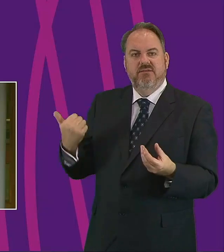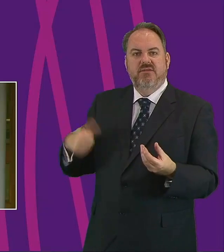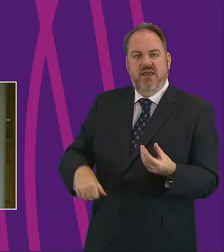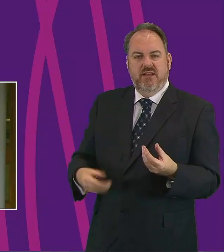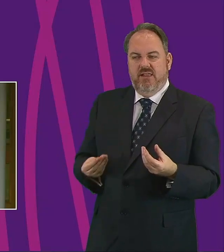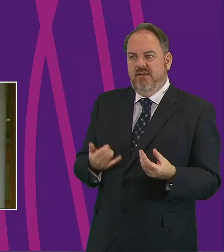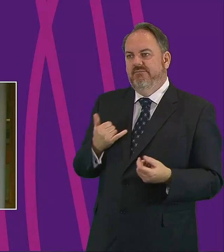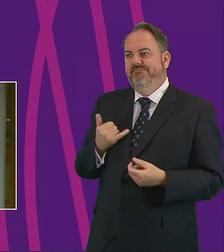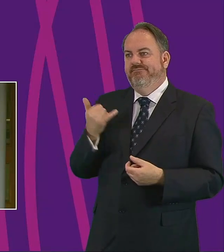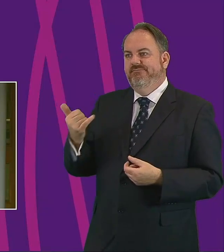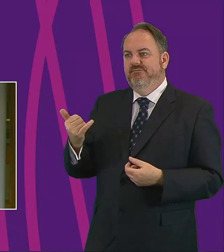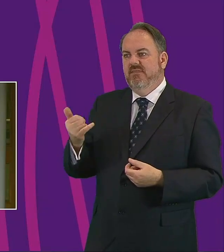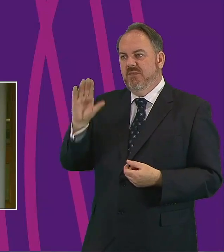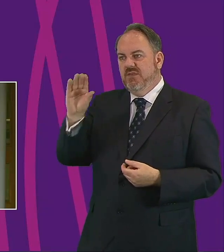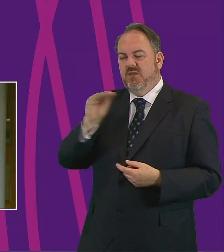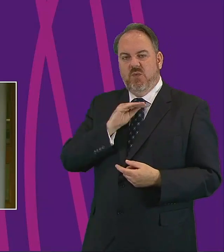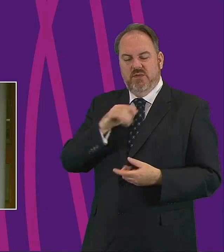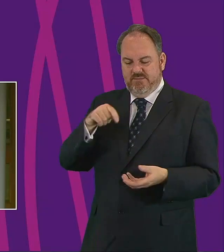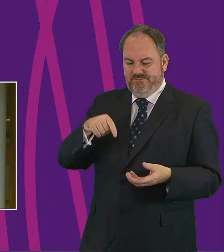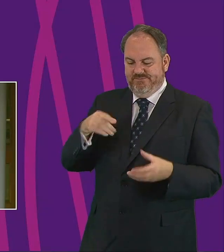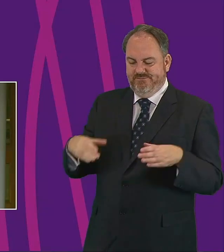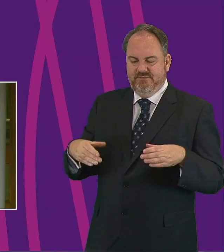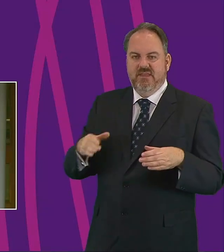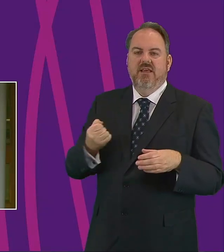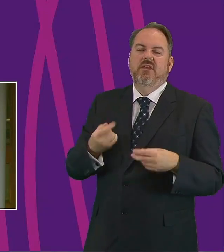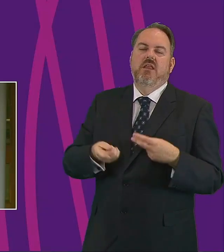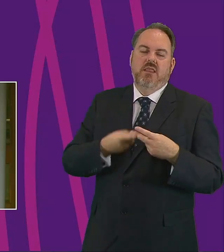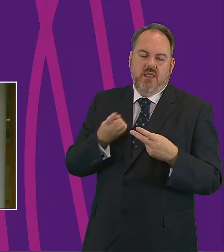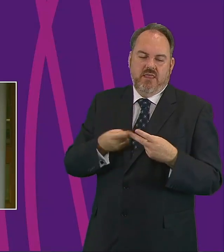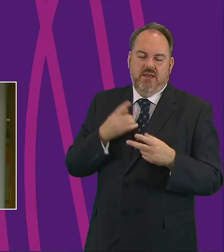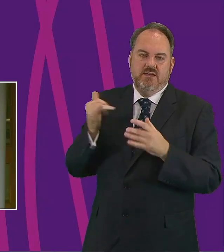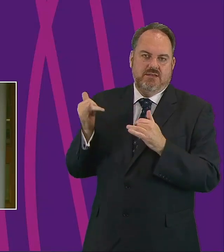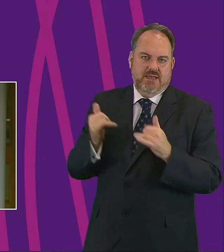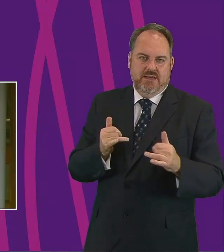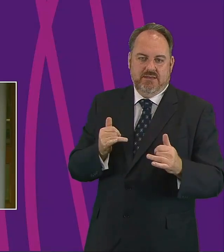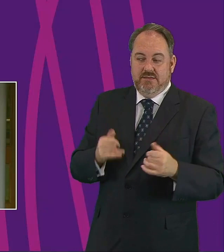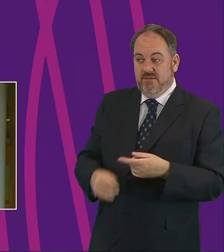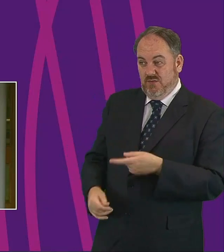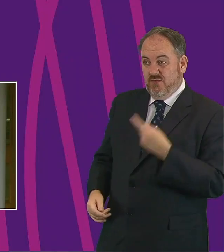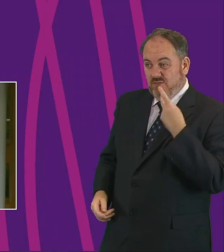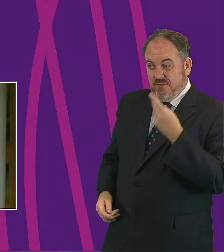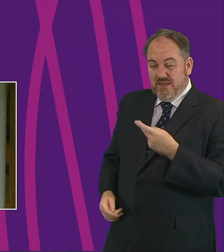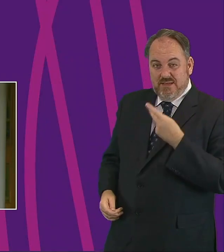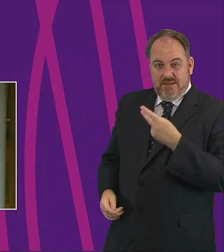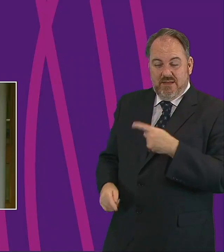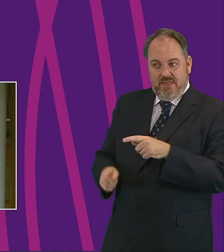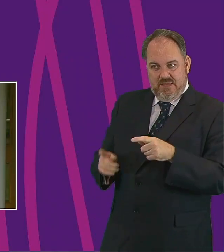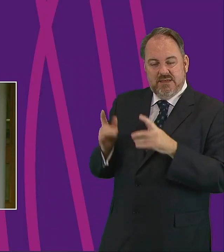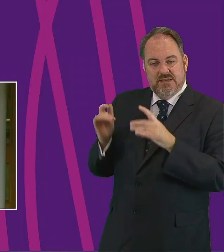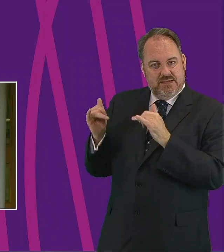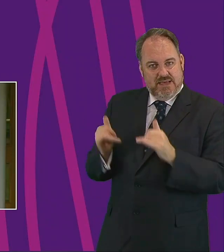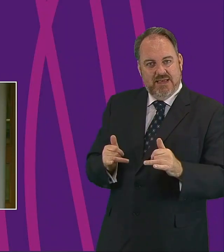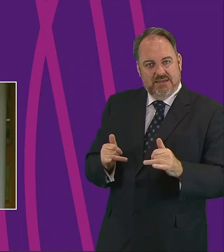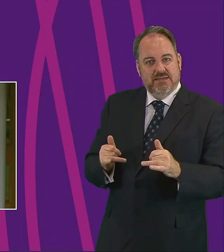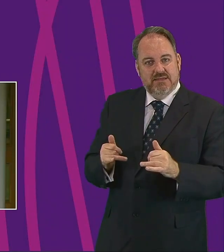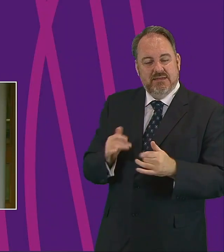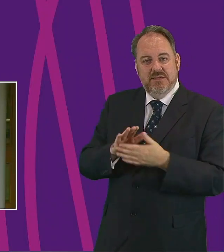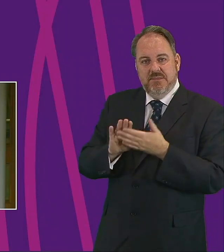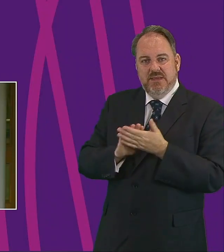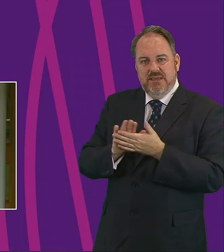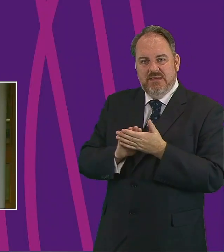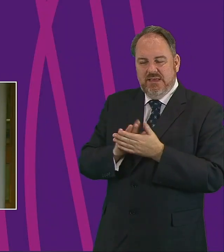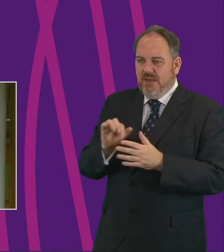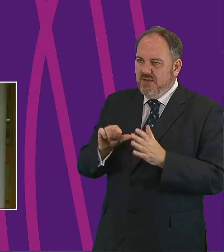through, they've now been told the elderly couple need to take another test. And you've said yourself, First Minister, that these tests can be